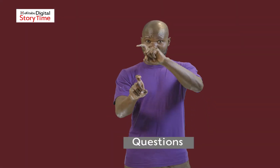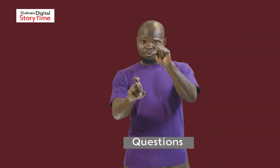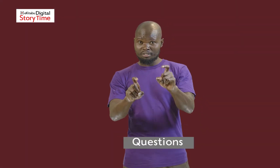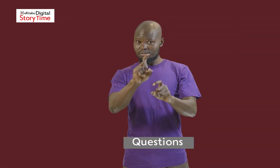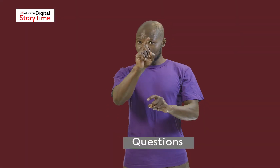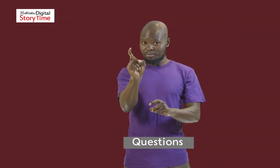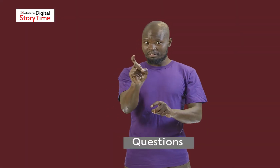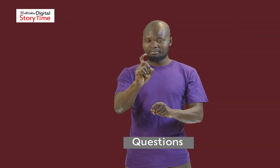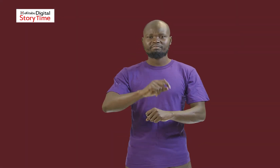Questions.